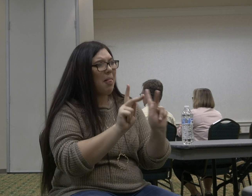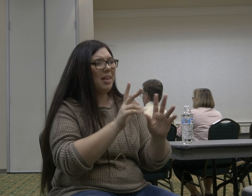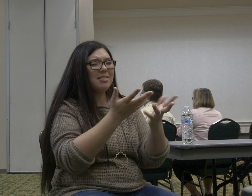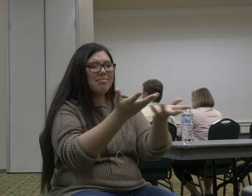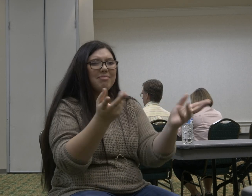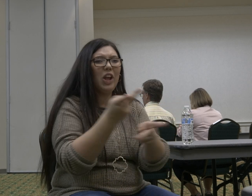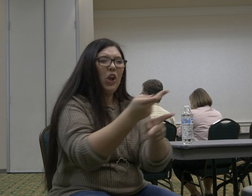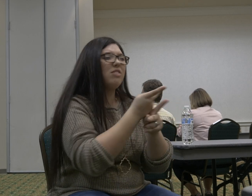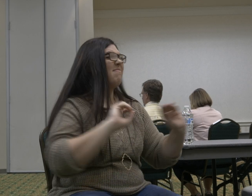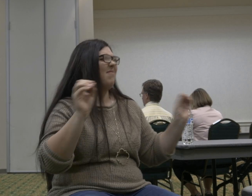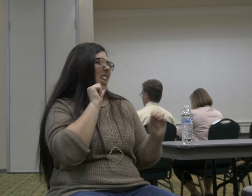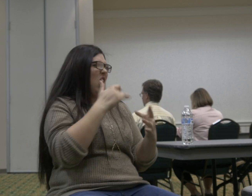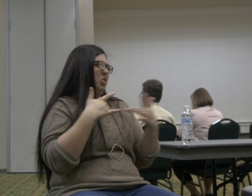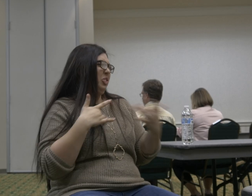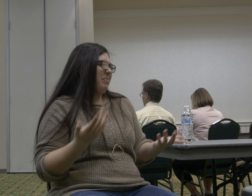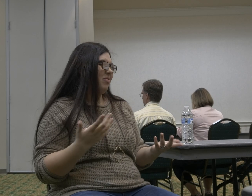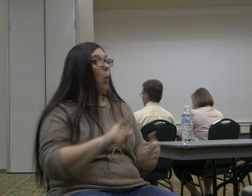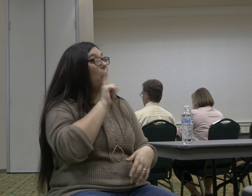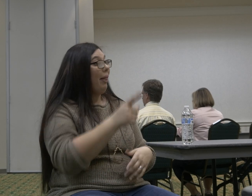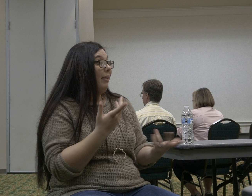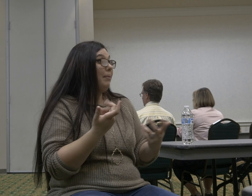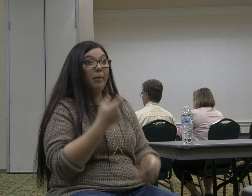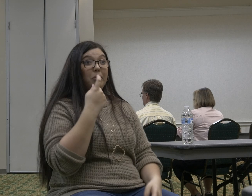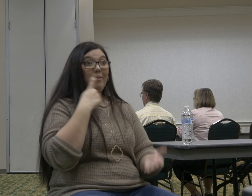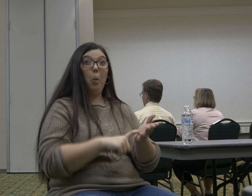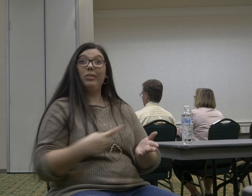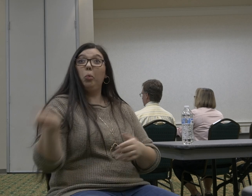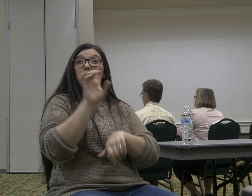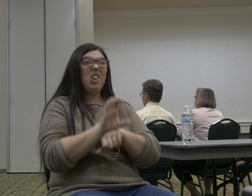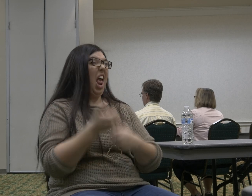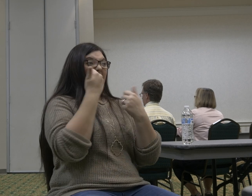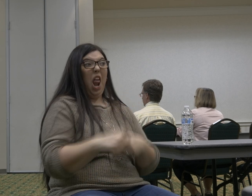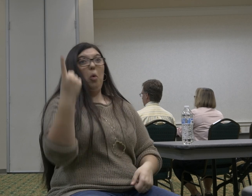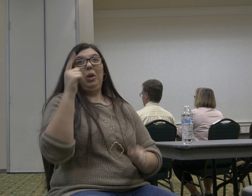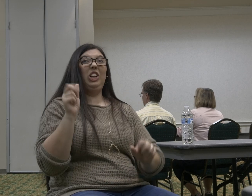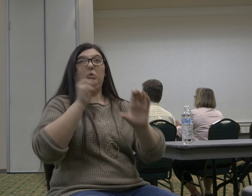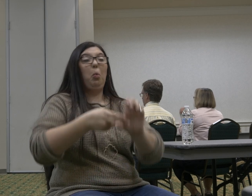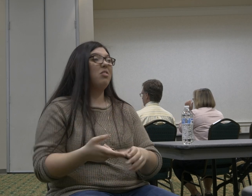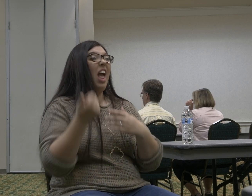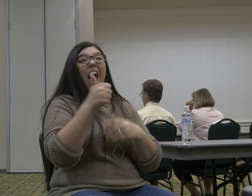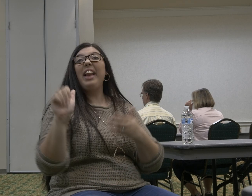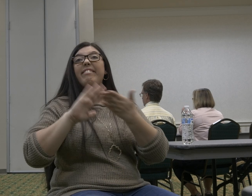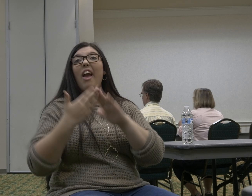virtually anyone can join almost any church, in almost any town, in any city, in any country in the